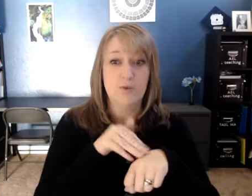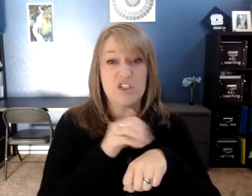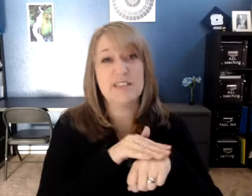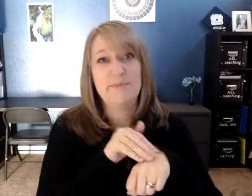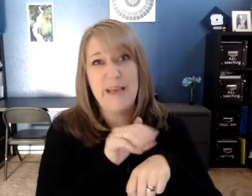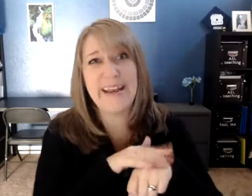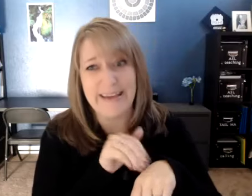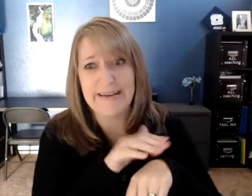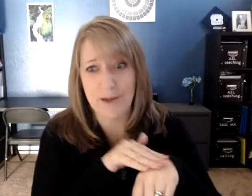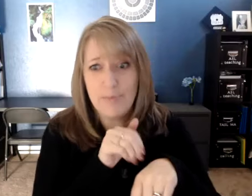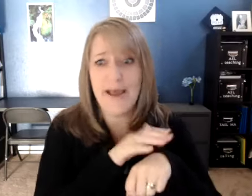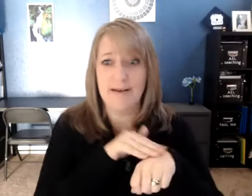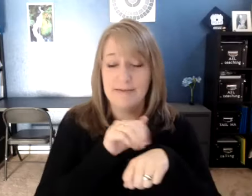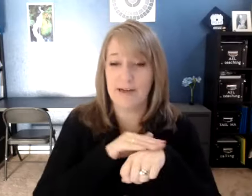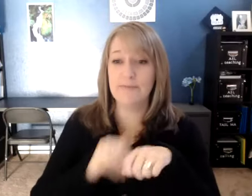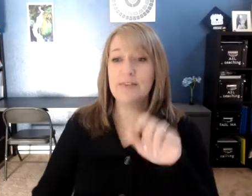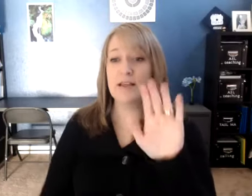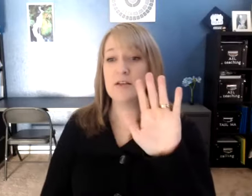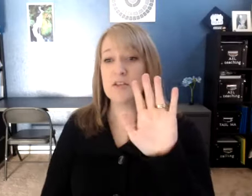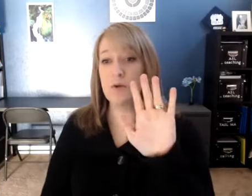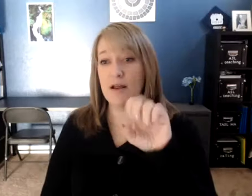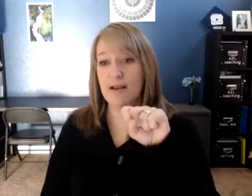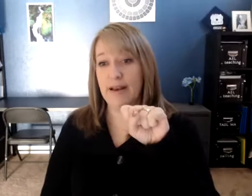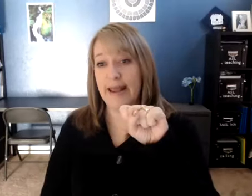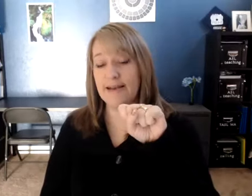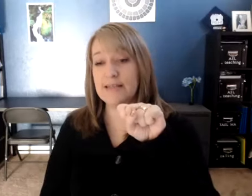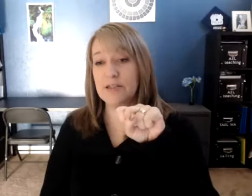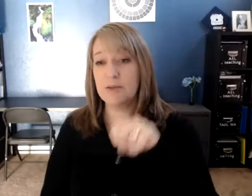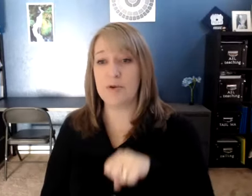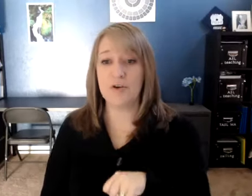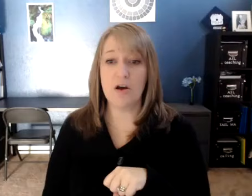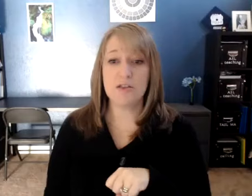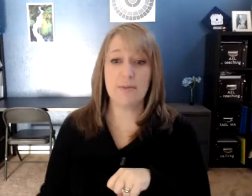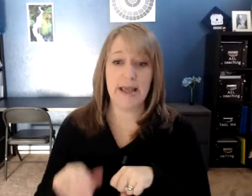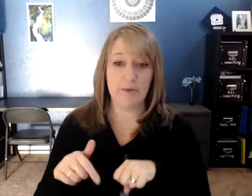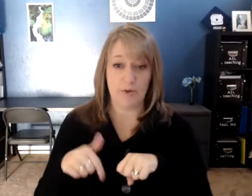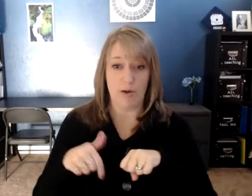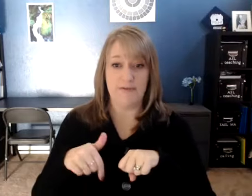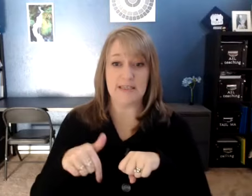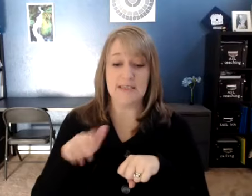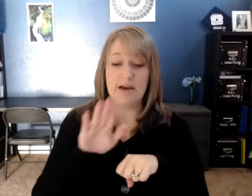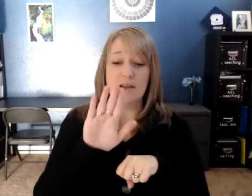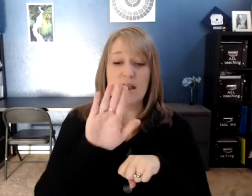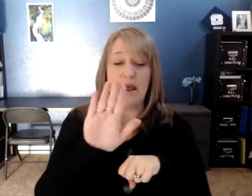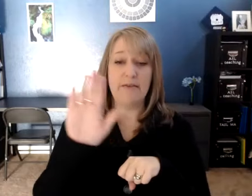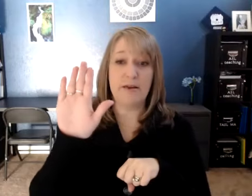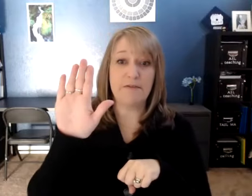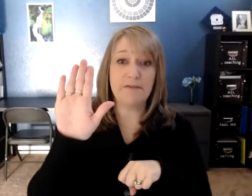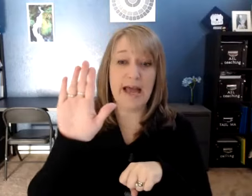which is petting a pet, right? So you want an S hand shape on your non-dominant hand with your palm facing down, and then a flat